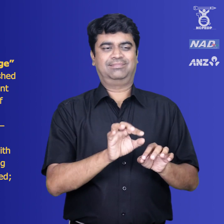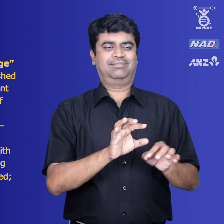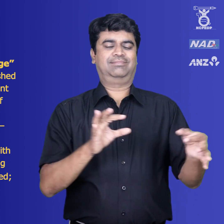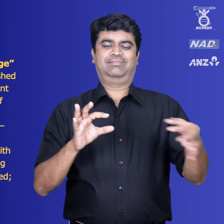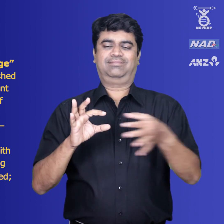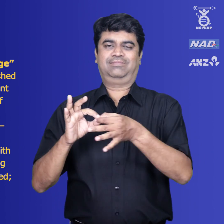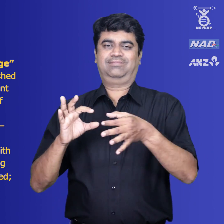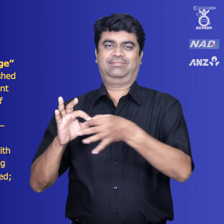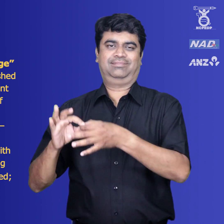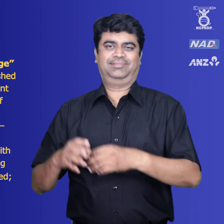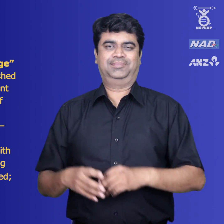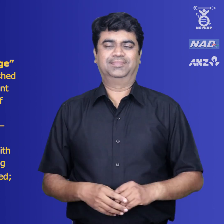appointed.